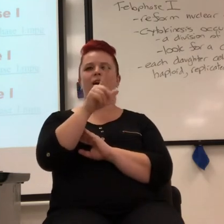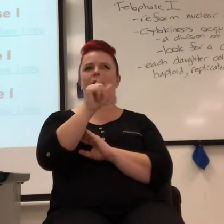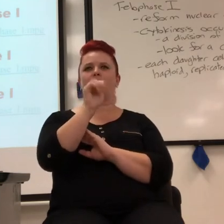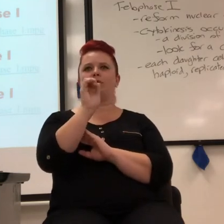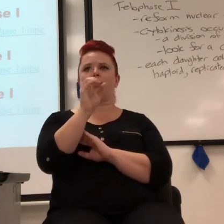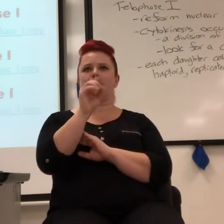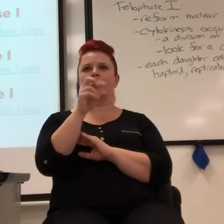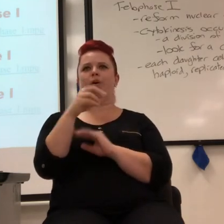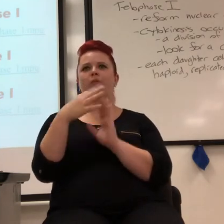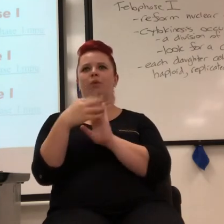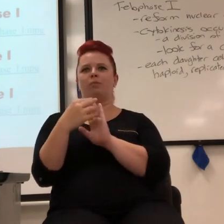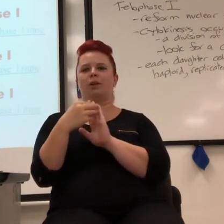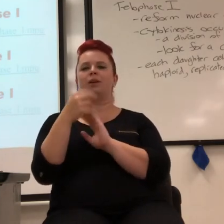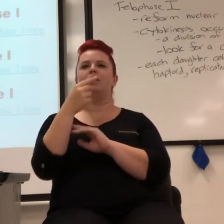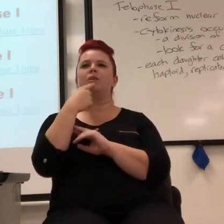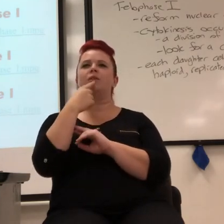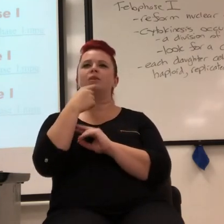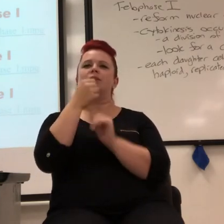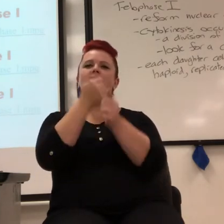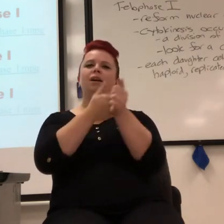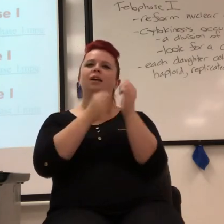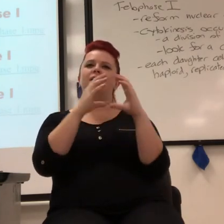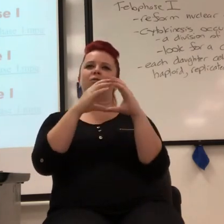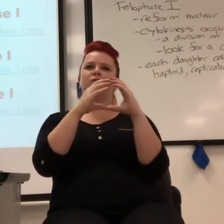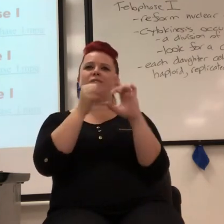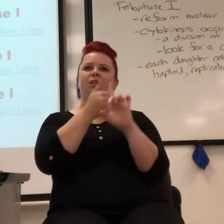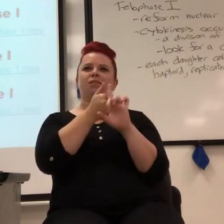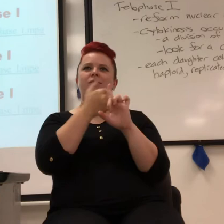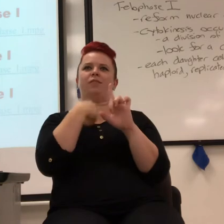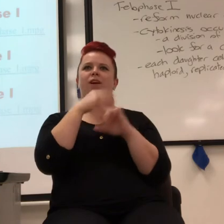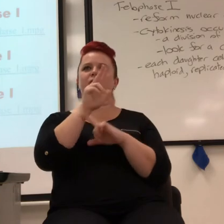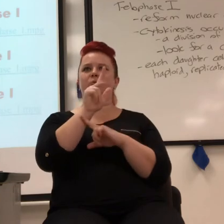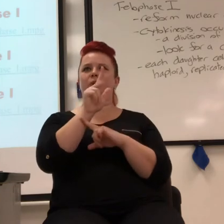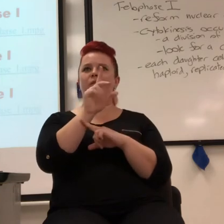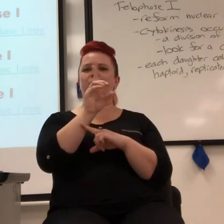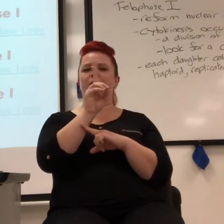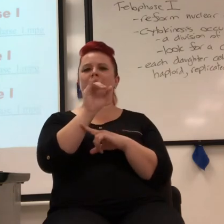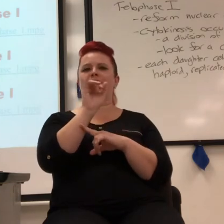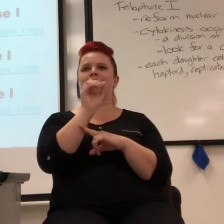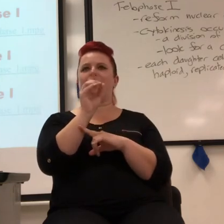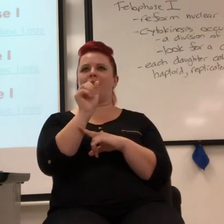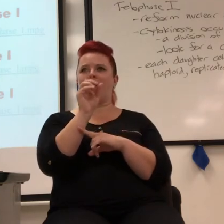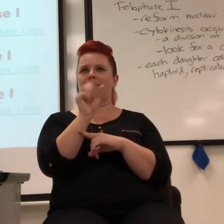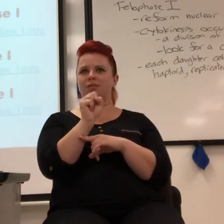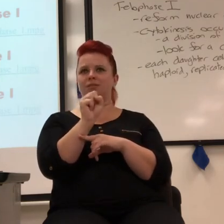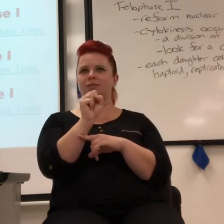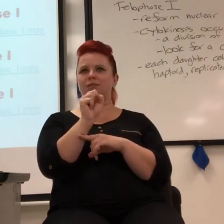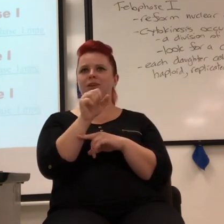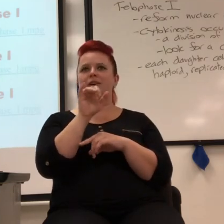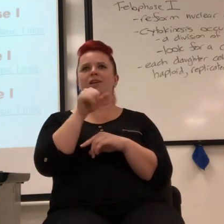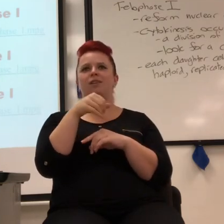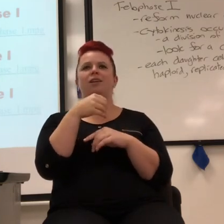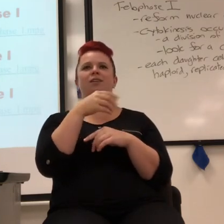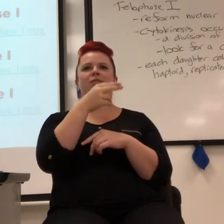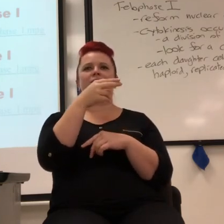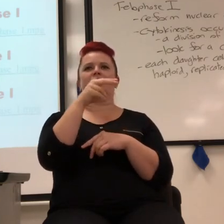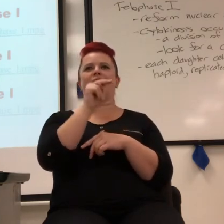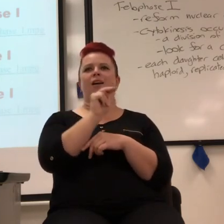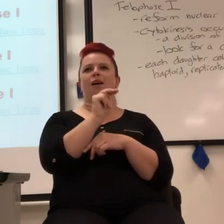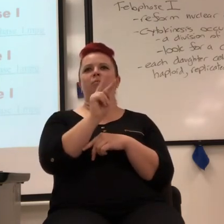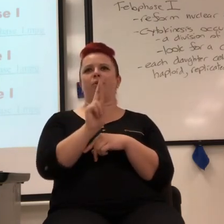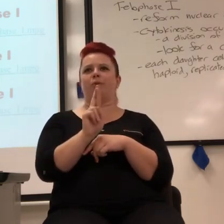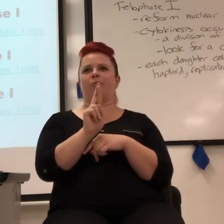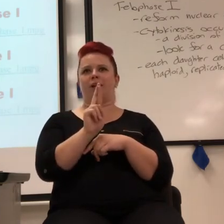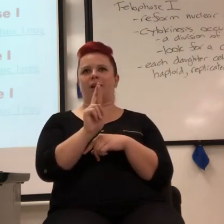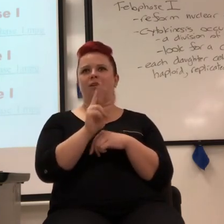We said that each cell will have 23 dyads, basically. That's haploid replicated.